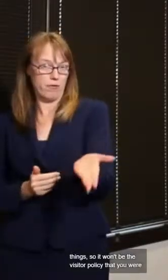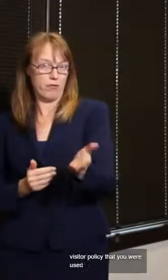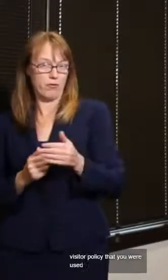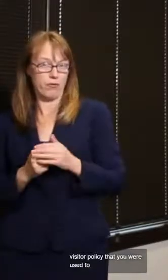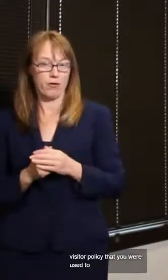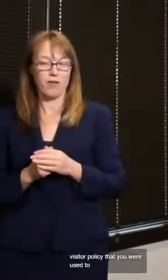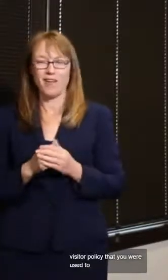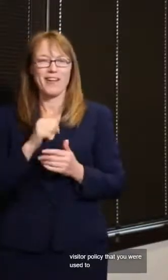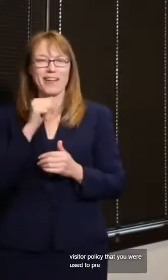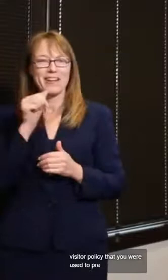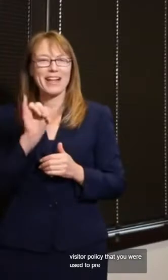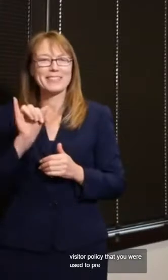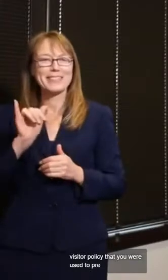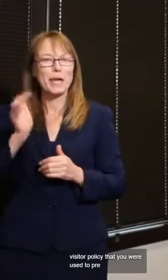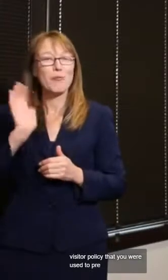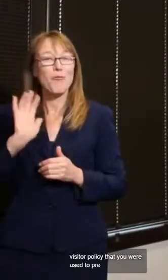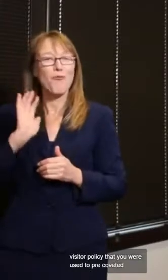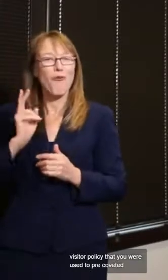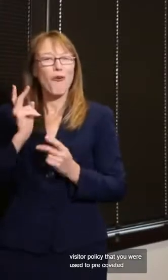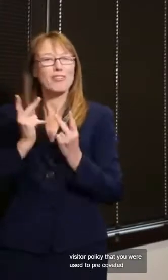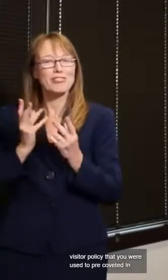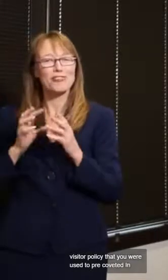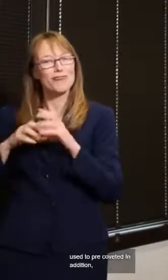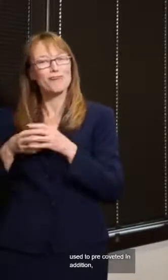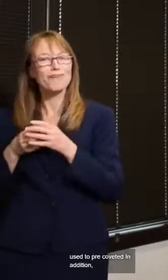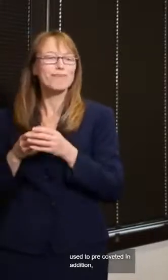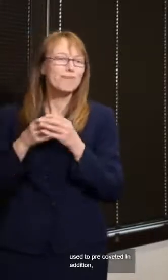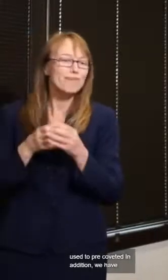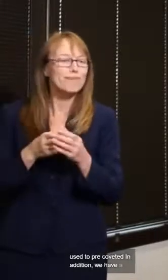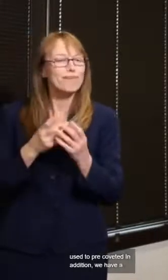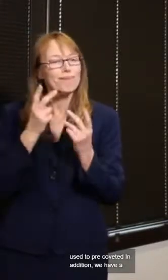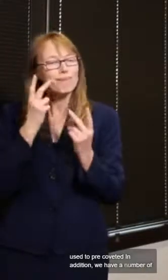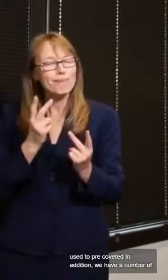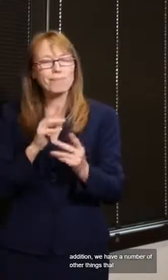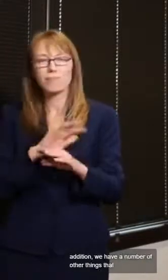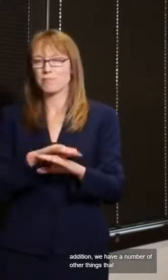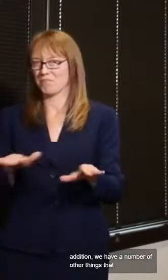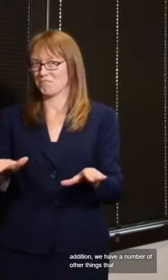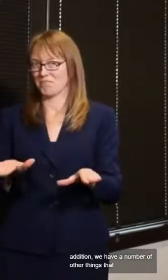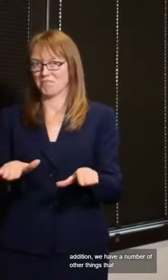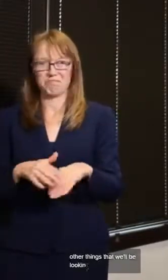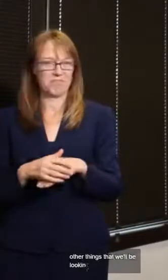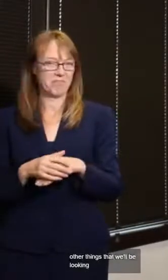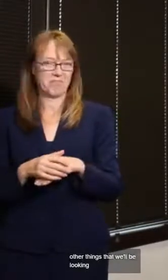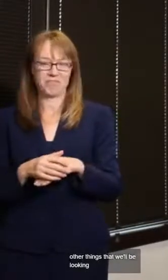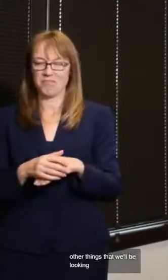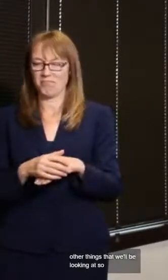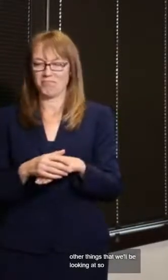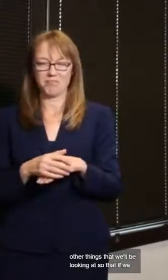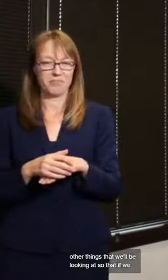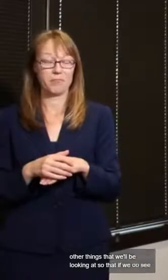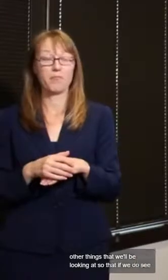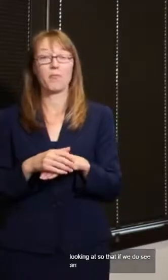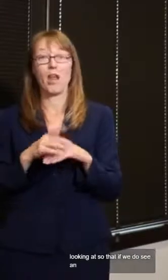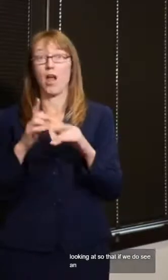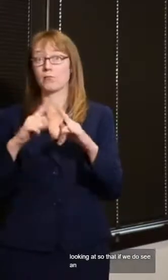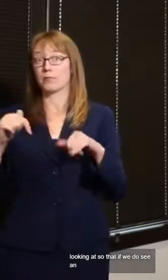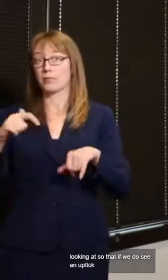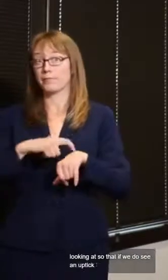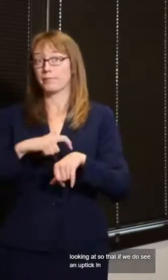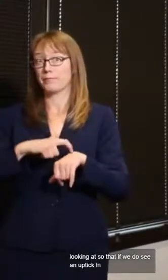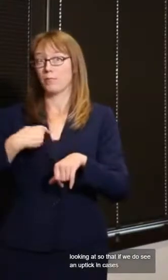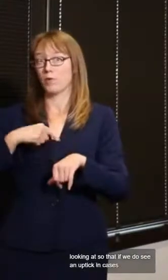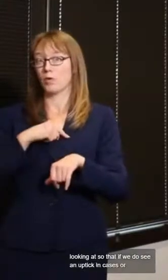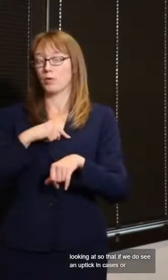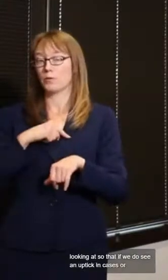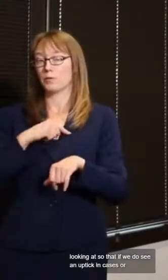to pre-COVID. In addition, we have a number of other things that we'll be looking at so that if we do see an uptick in